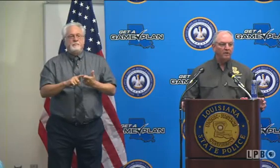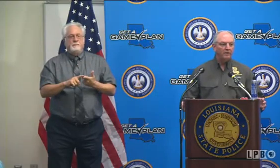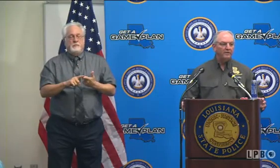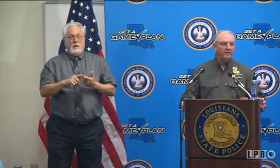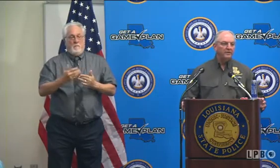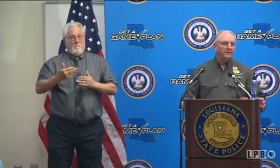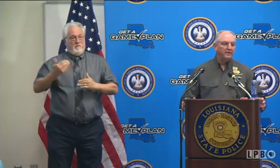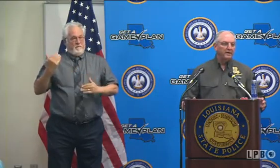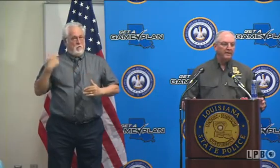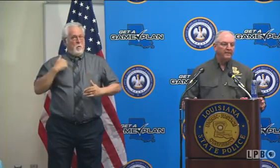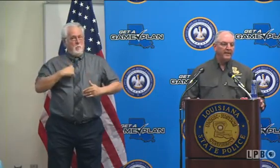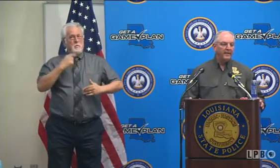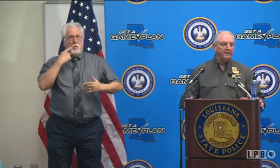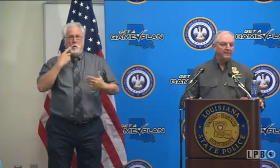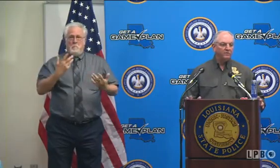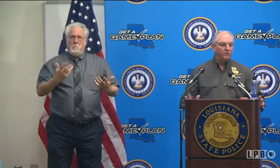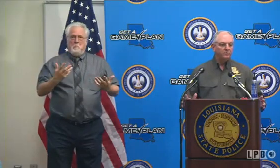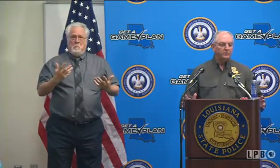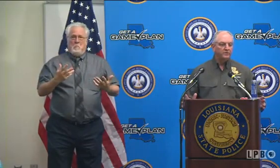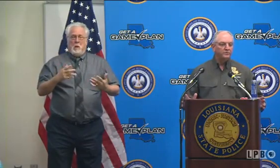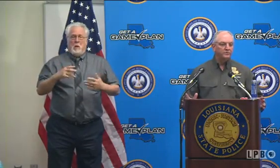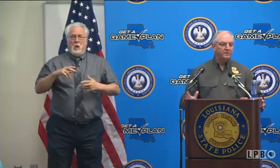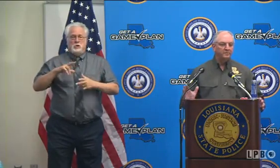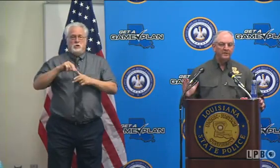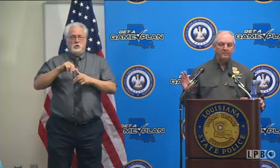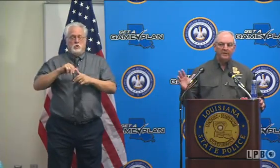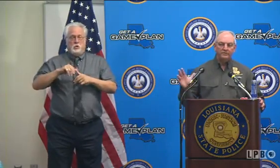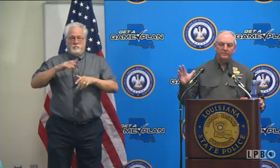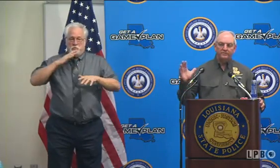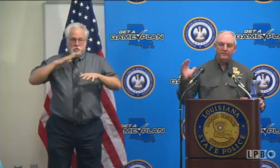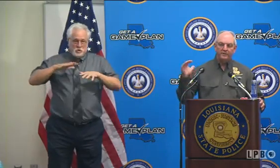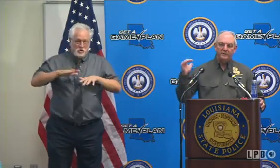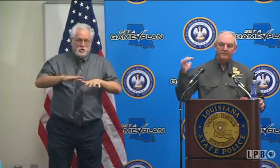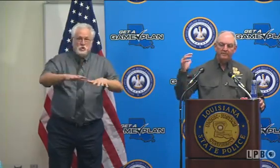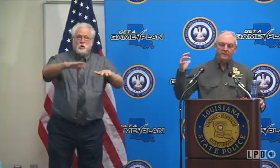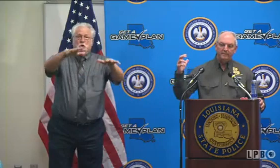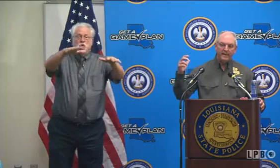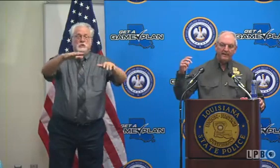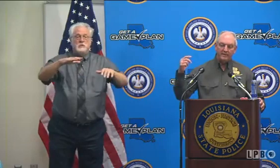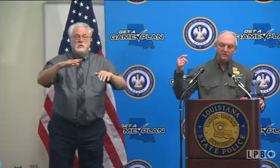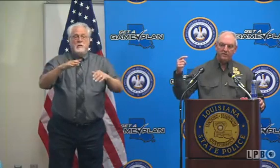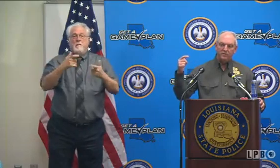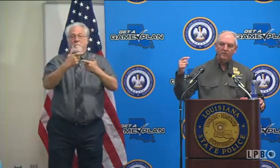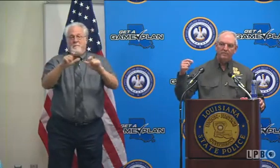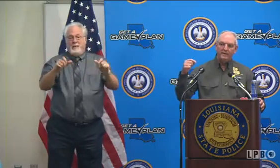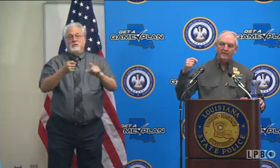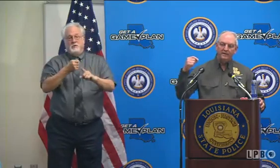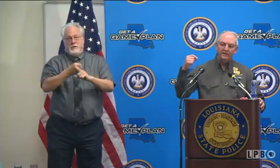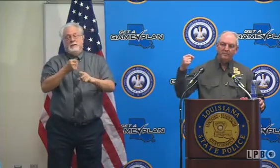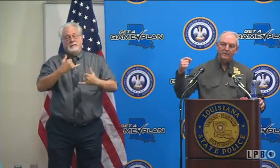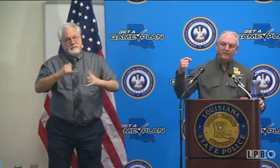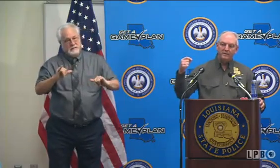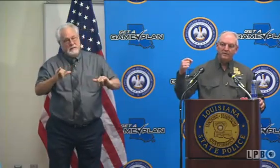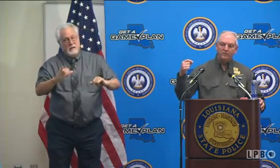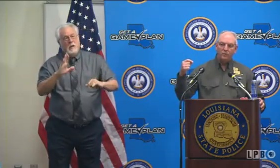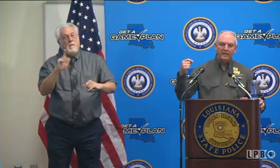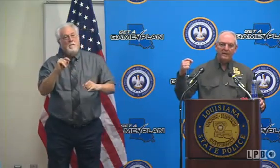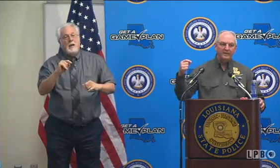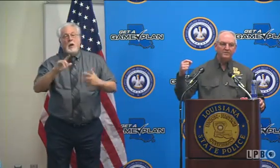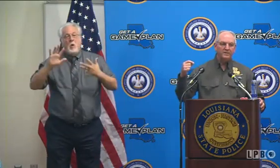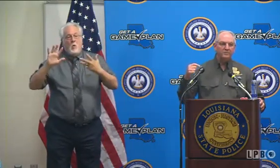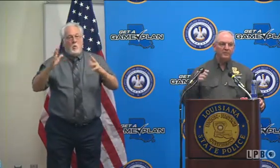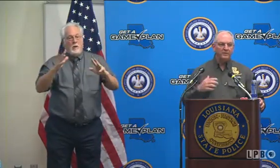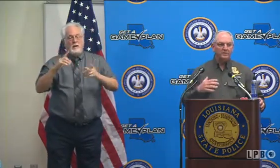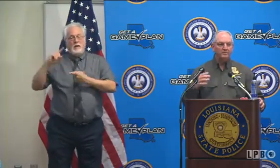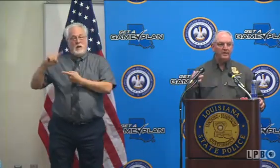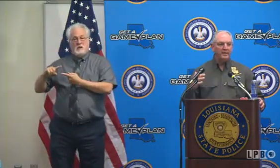we thought that storm surge was going to be the major impact, and it still will be, but the wind